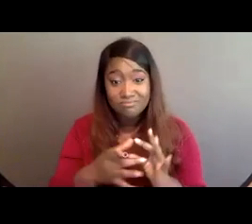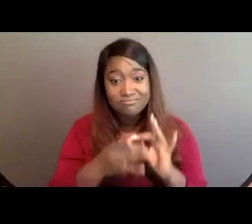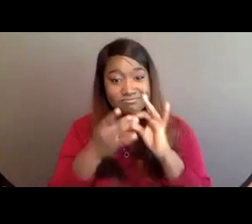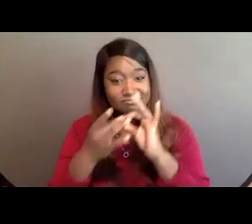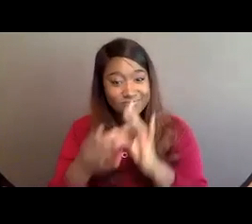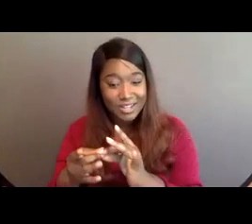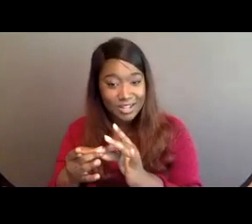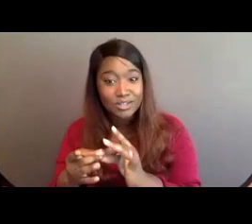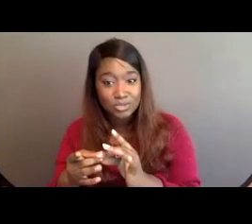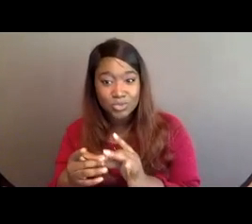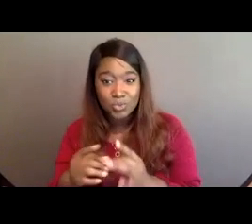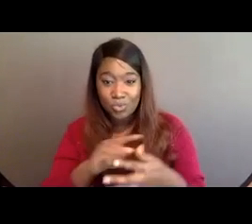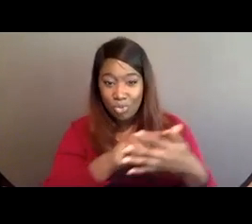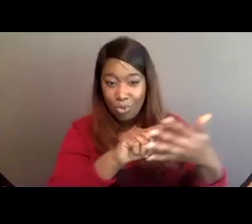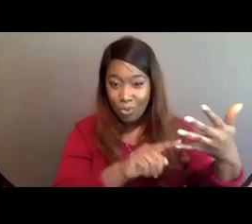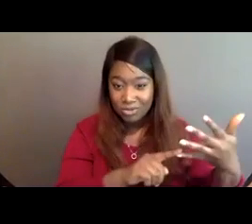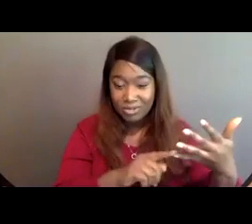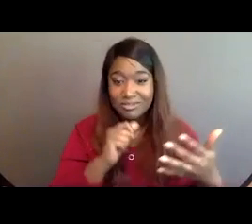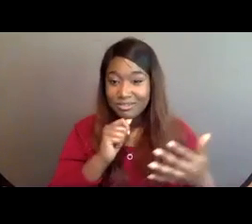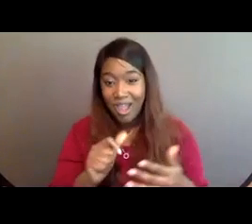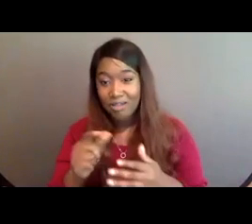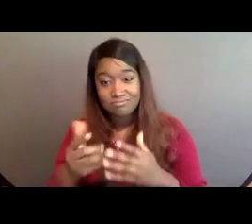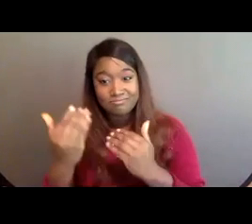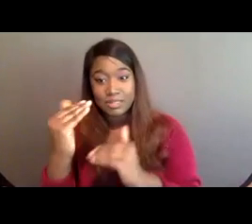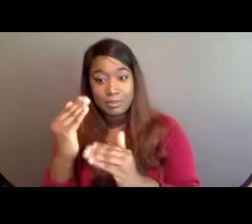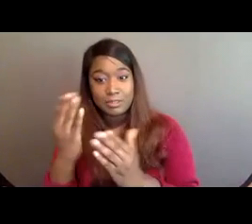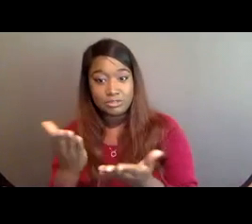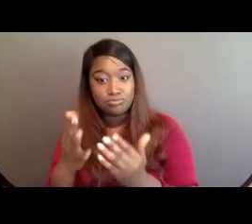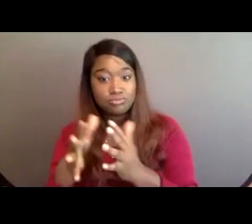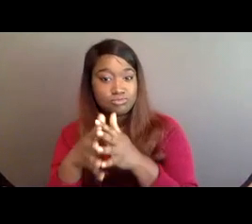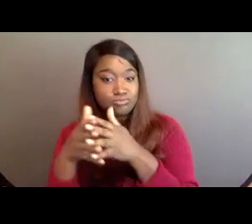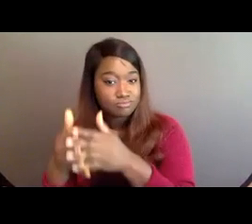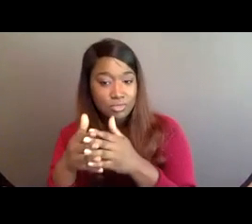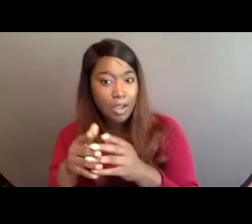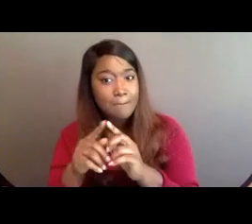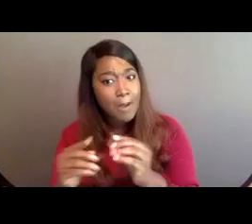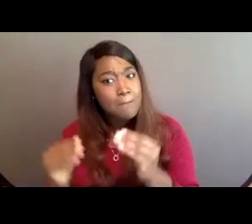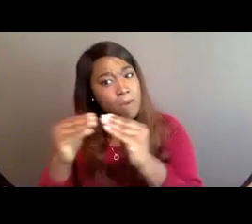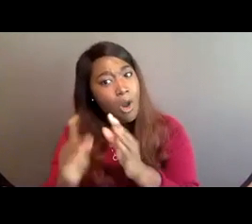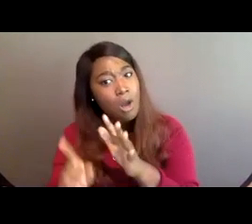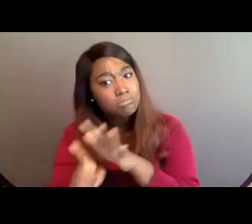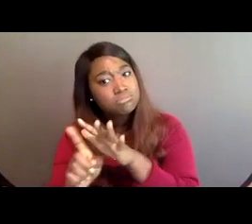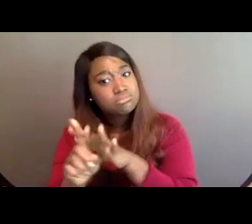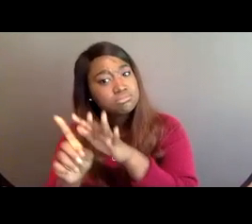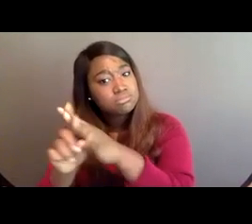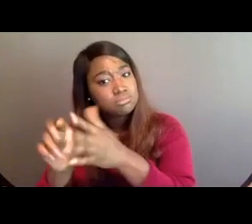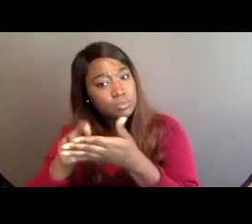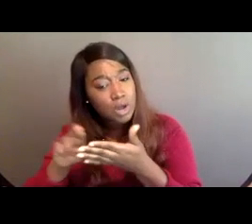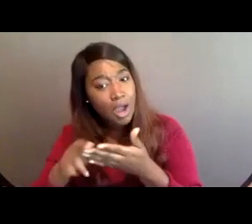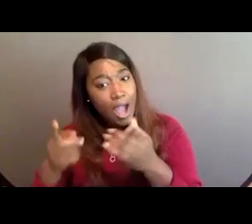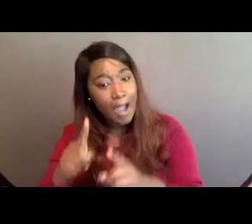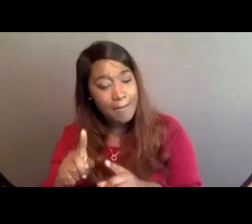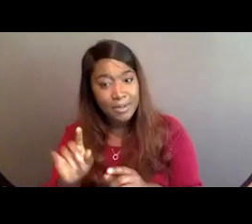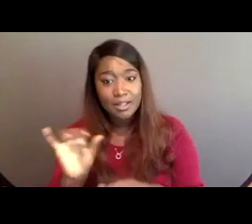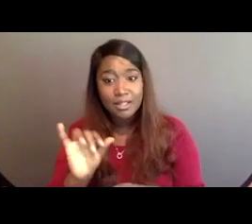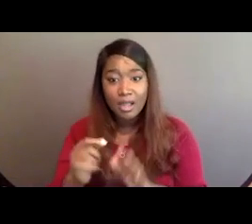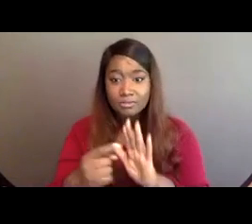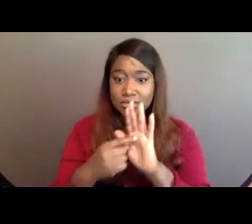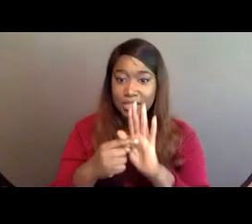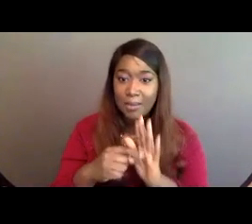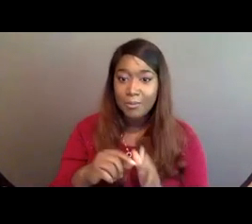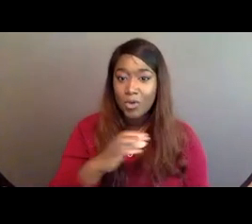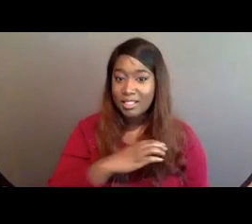United States. However, there is an awful lot more that's happening here. Cleveland Clinic in Cleveland actually has a Chinese